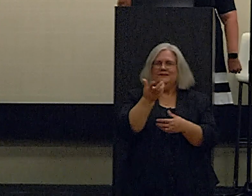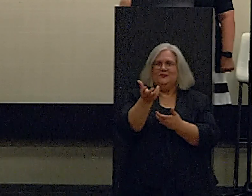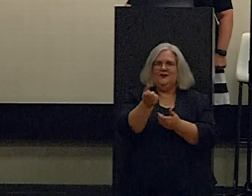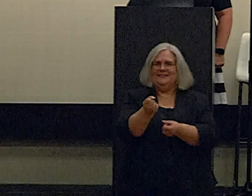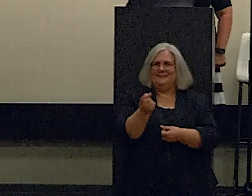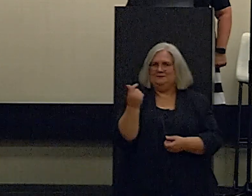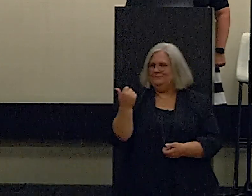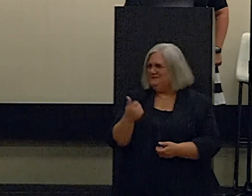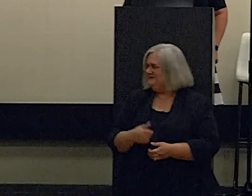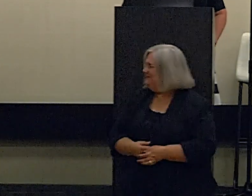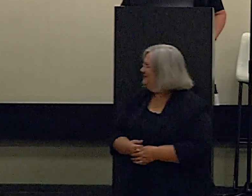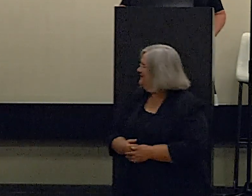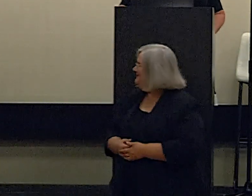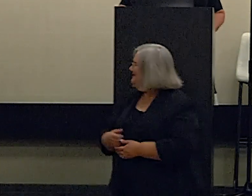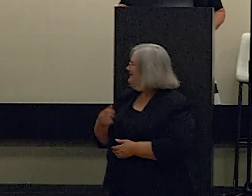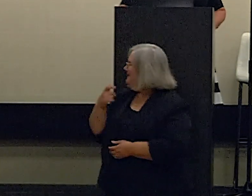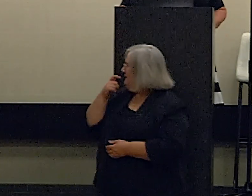him.